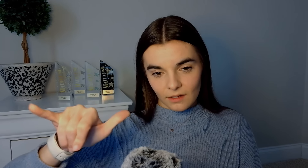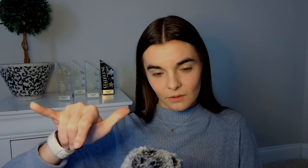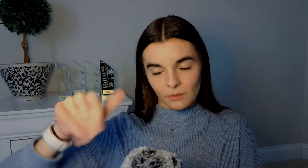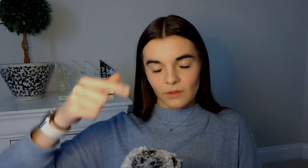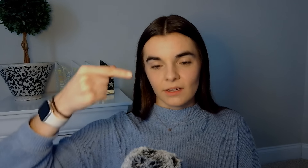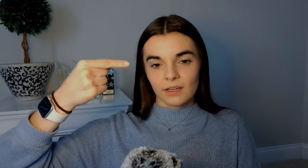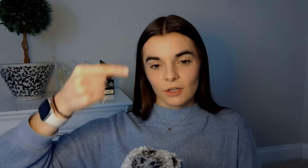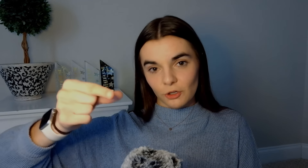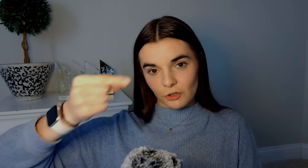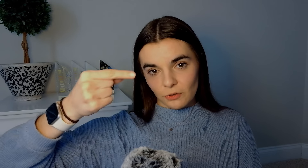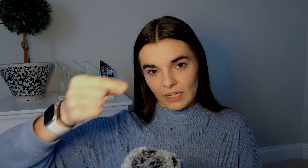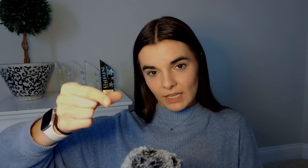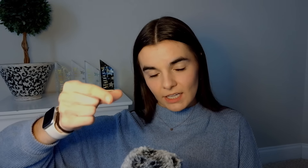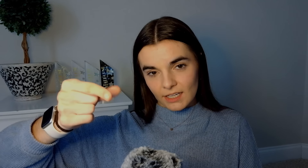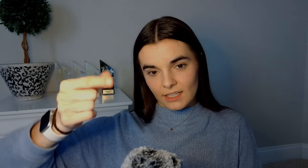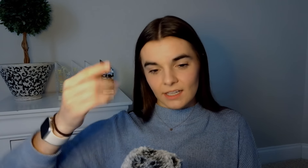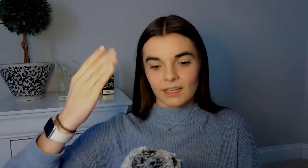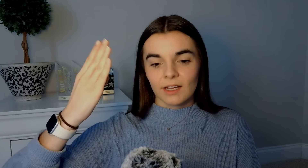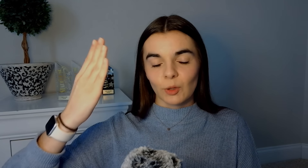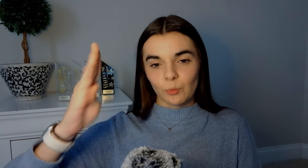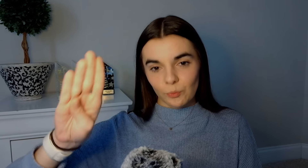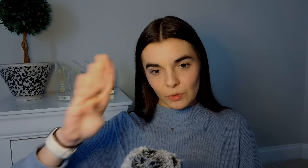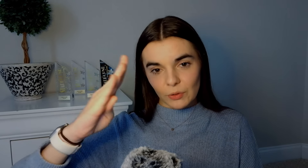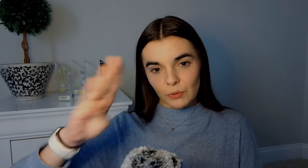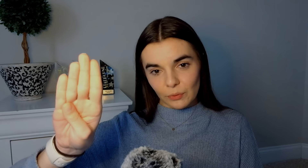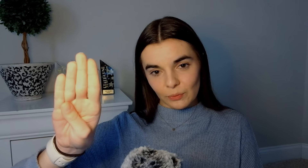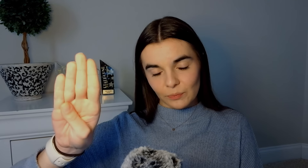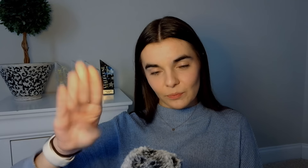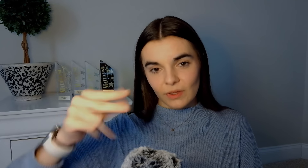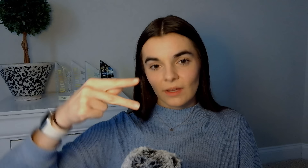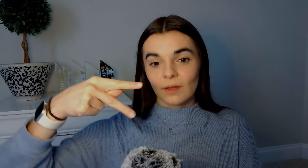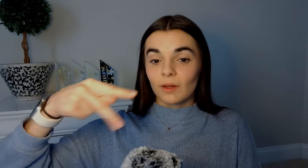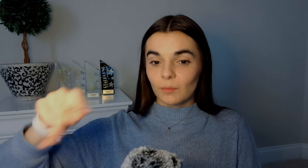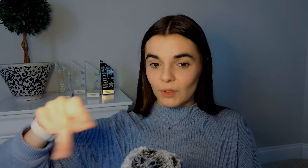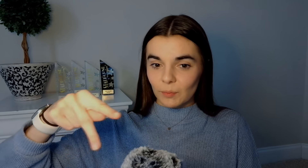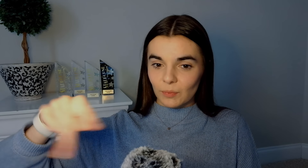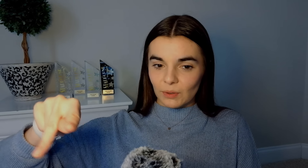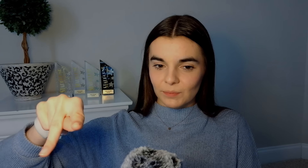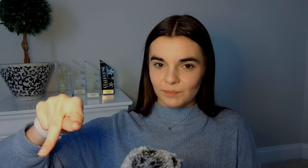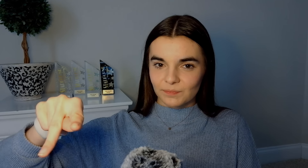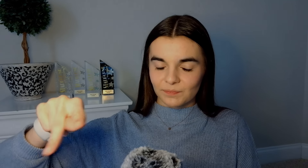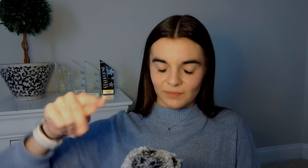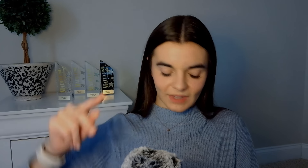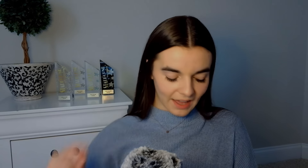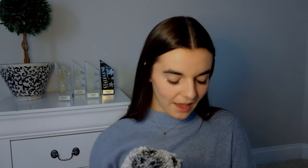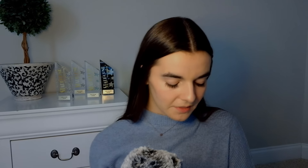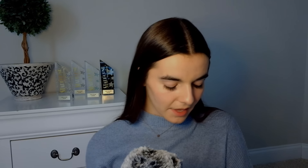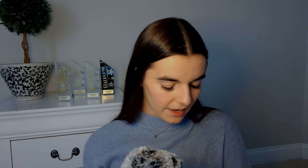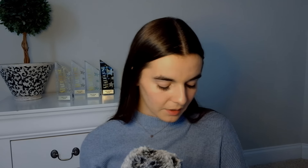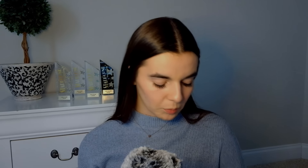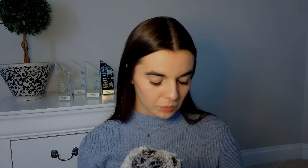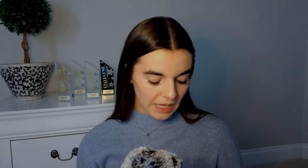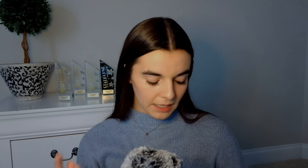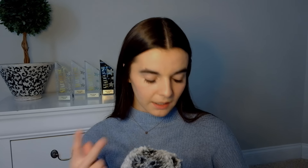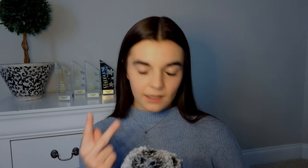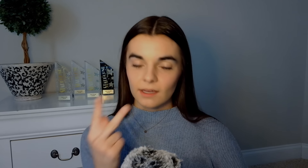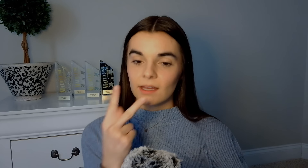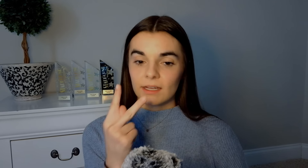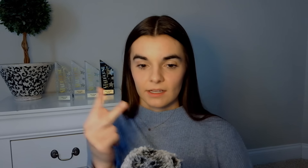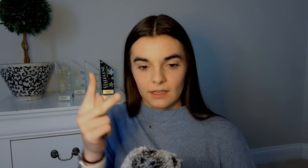Yellow. Green. Blue. Purple. And then pink